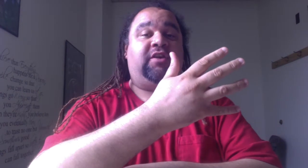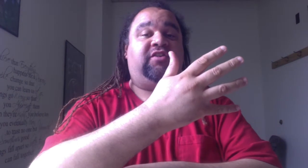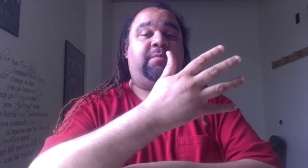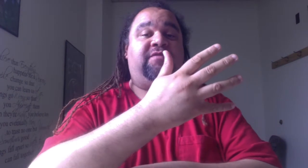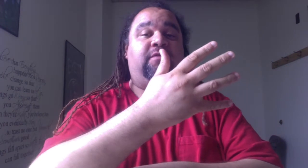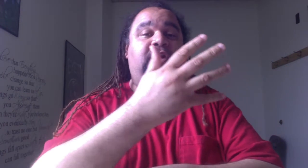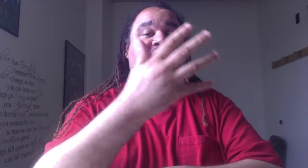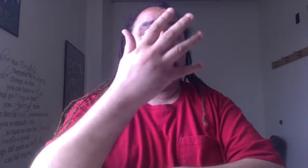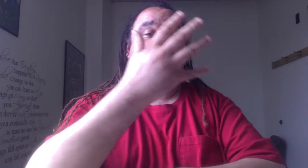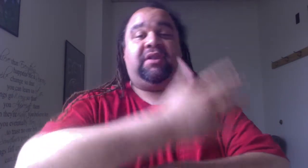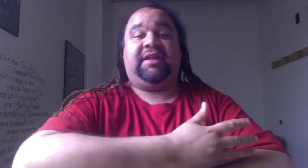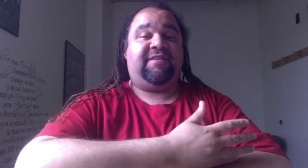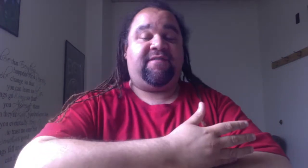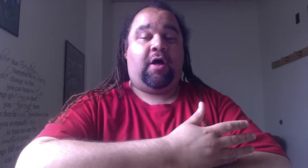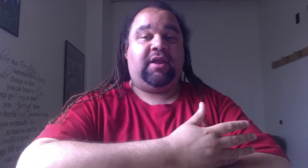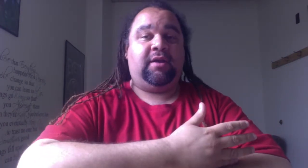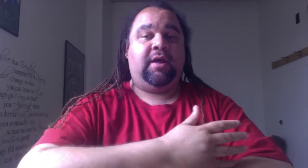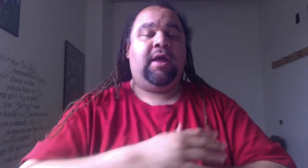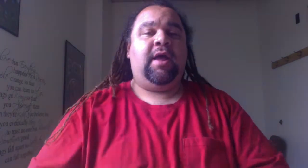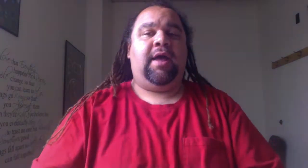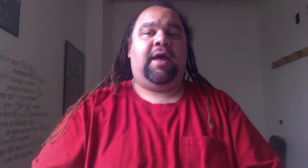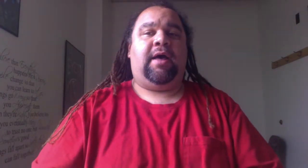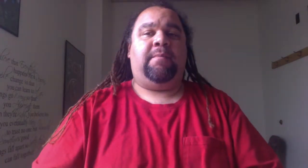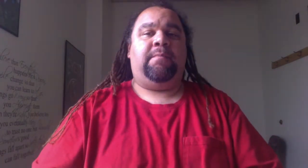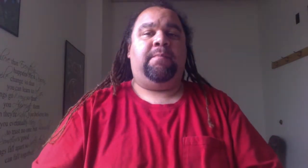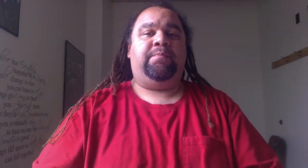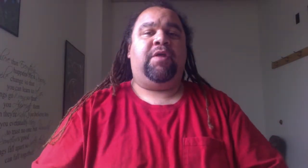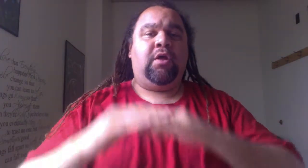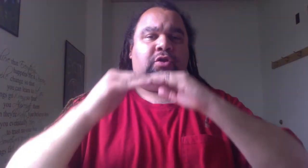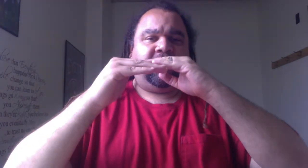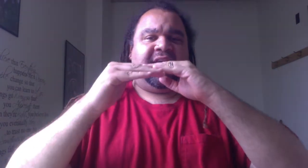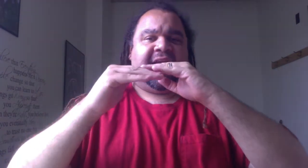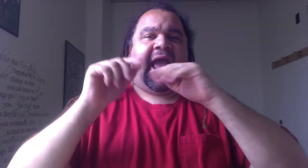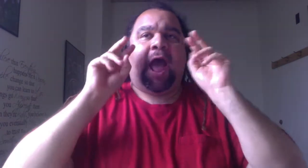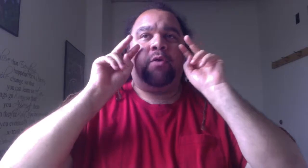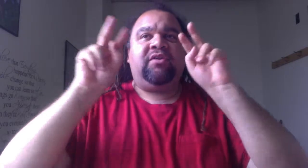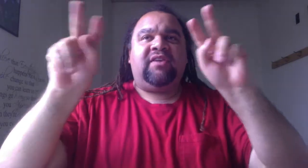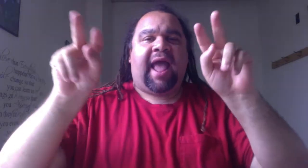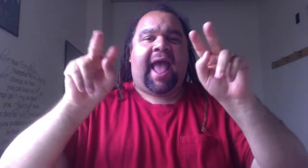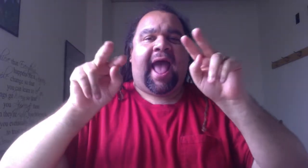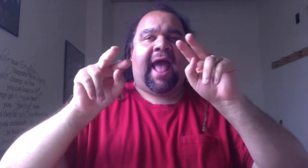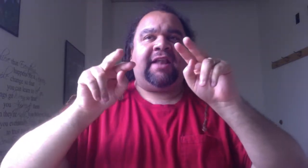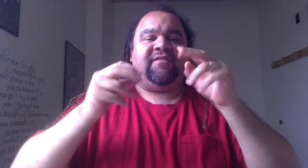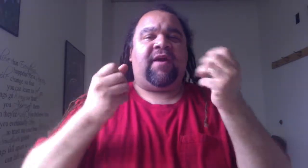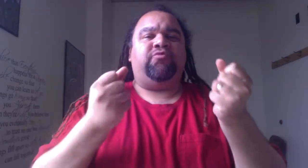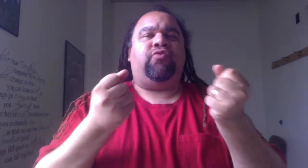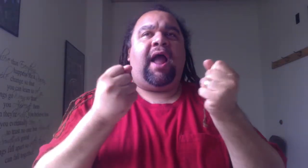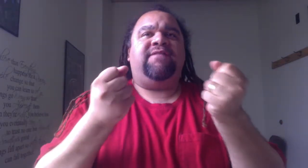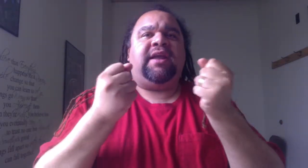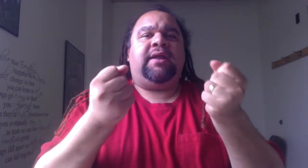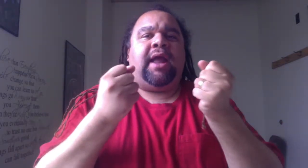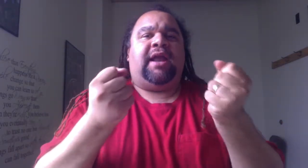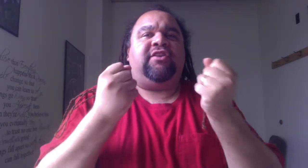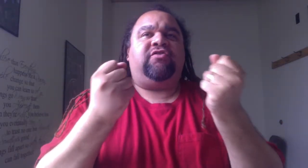to before it's completely fallen. Um, Looking out at, if I'm driving and I describe